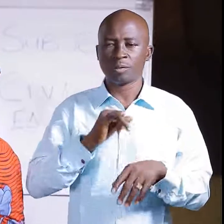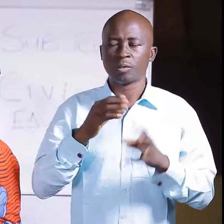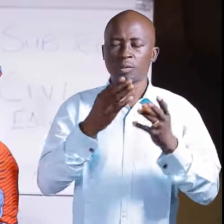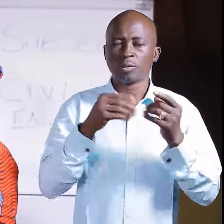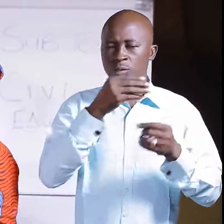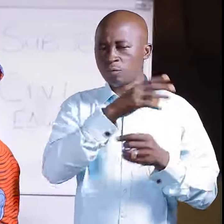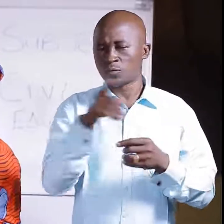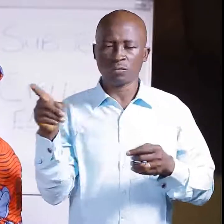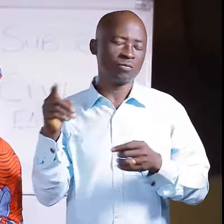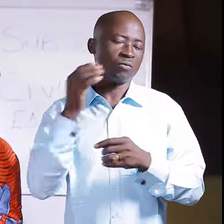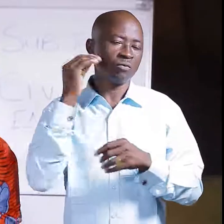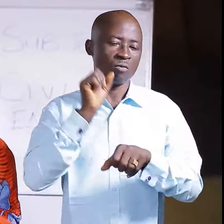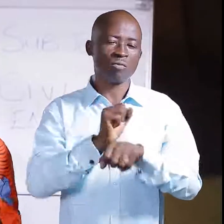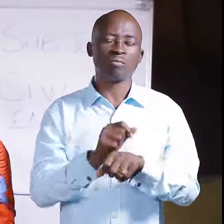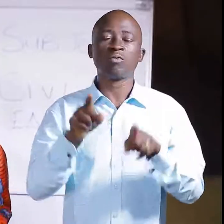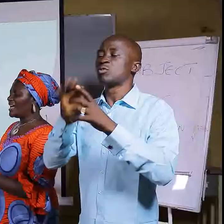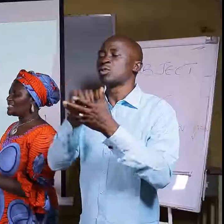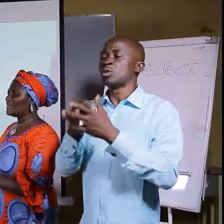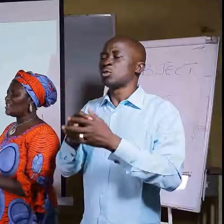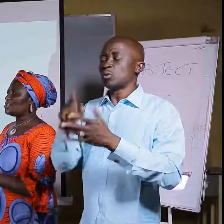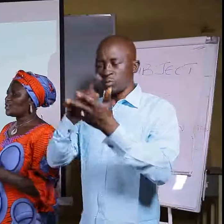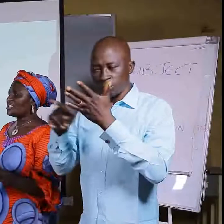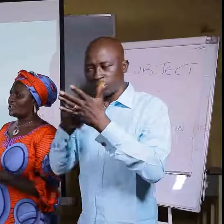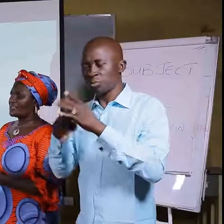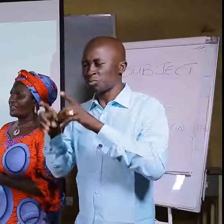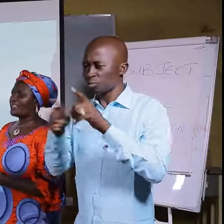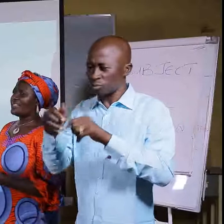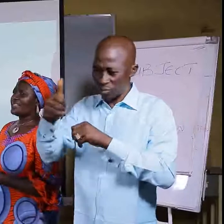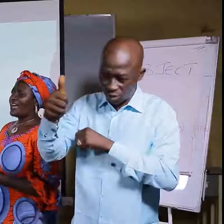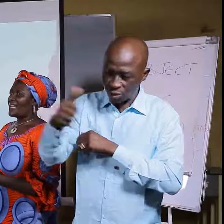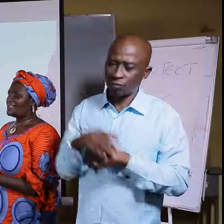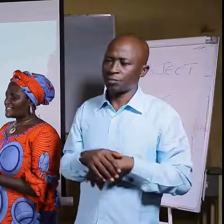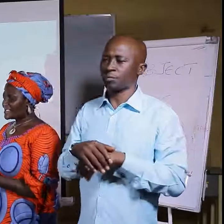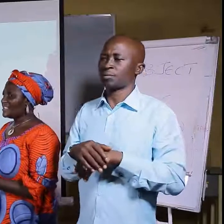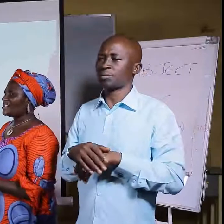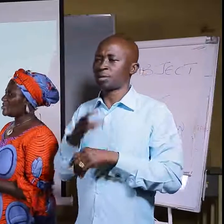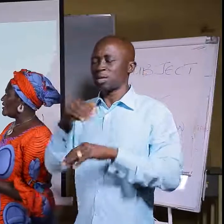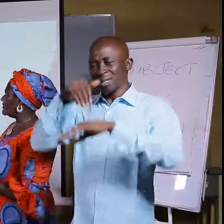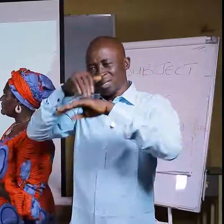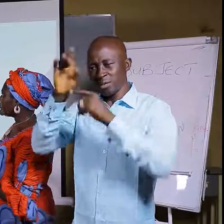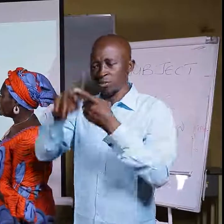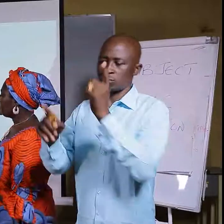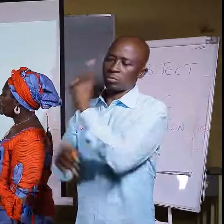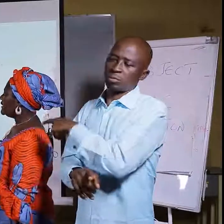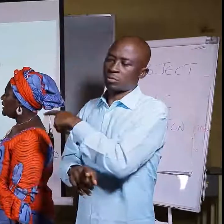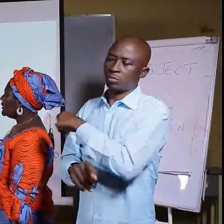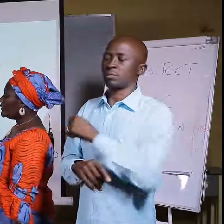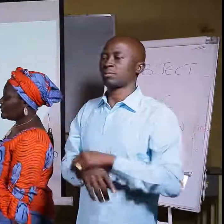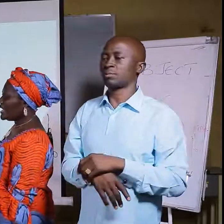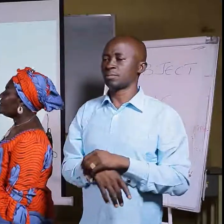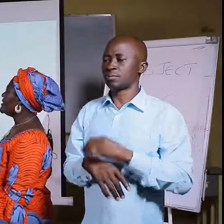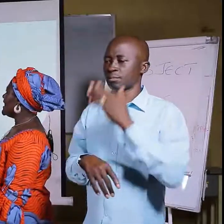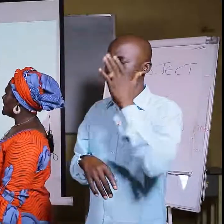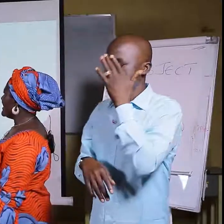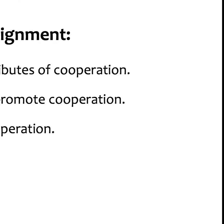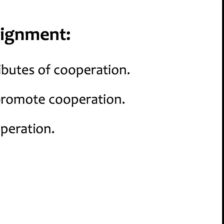with assignment so that you go through the assignment, do it yourself, and send it to me.